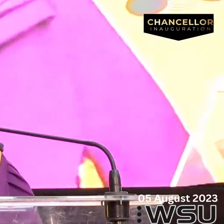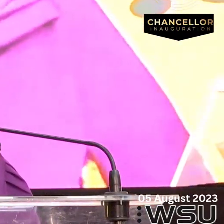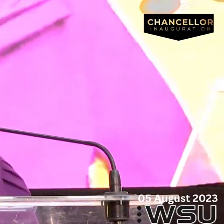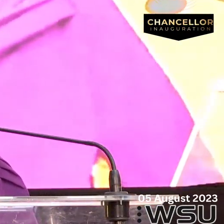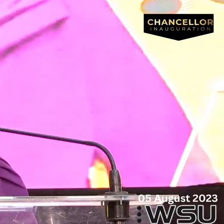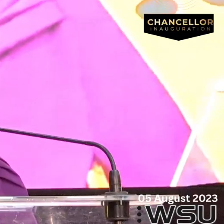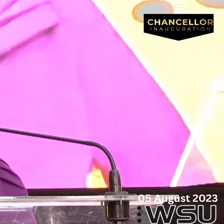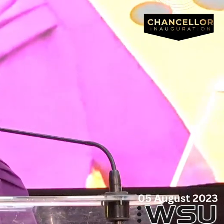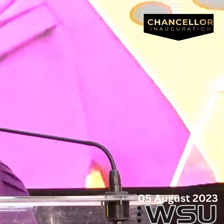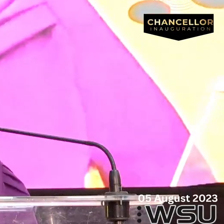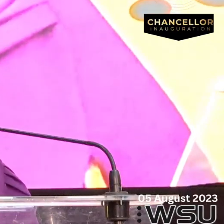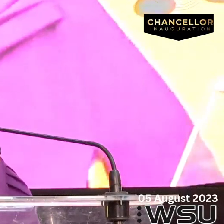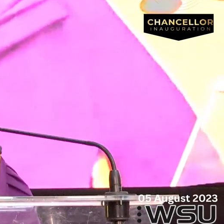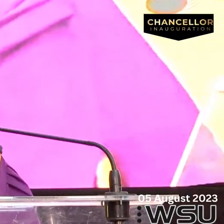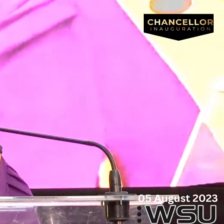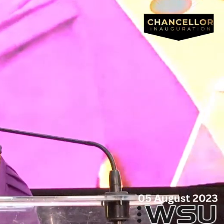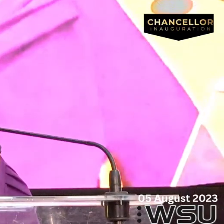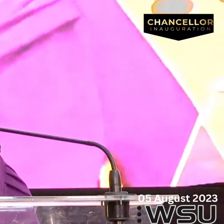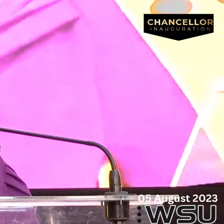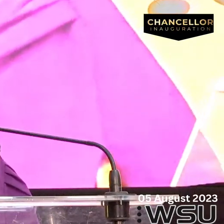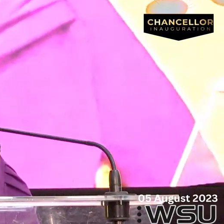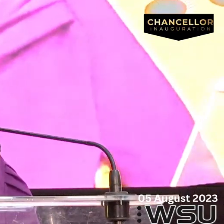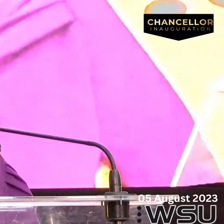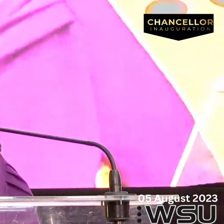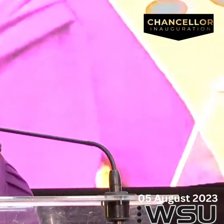But ekugqibeleni I thought,